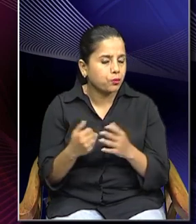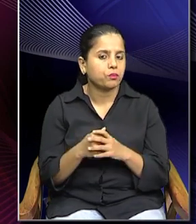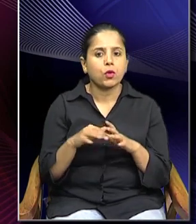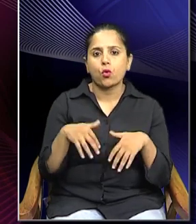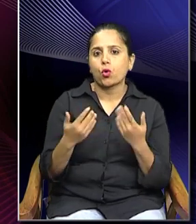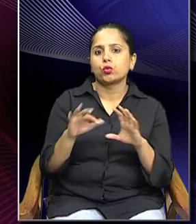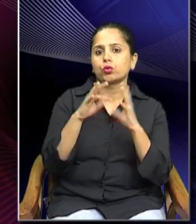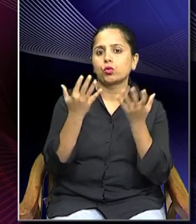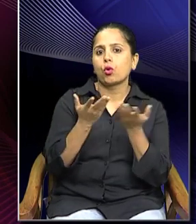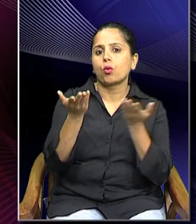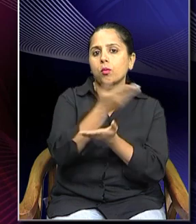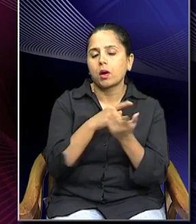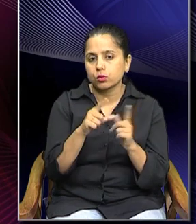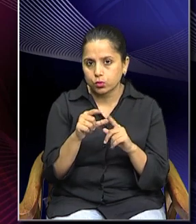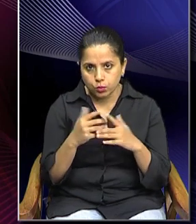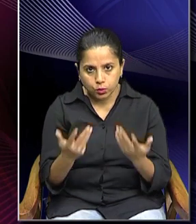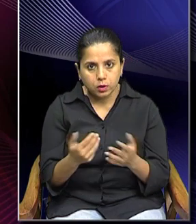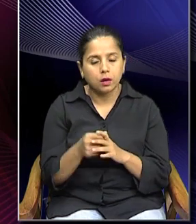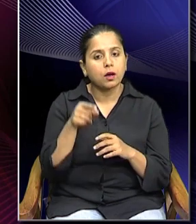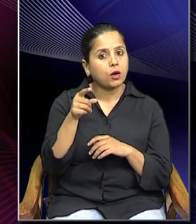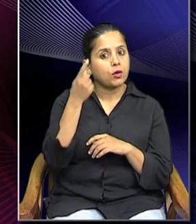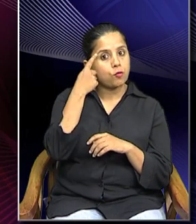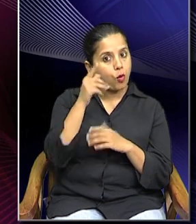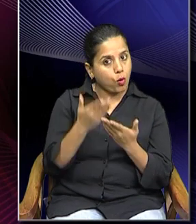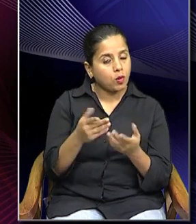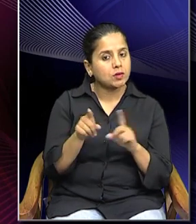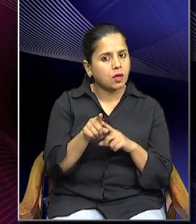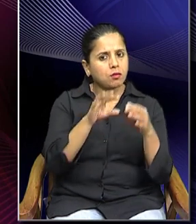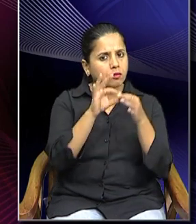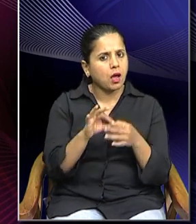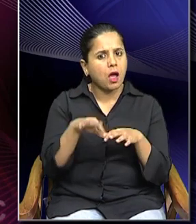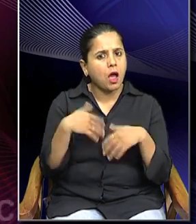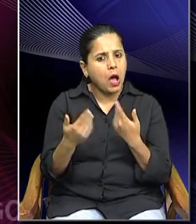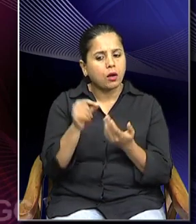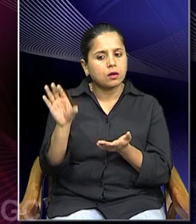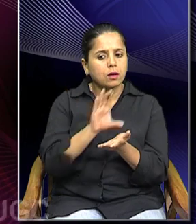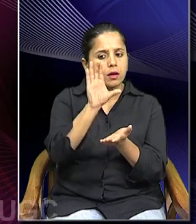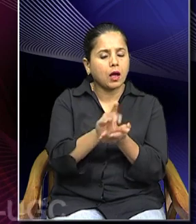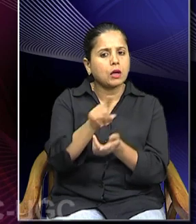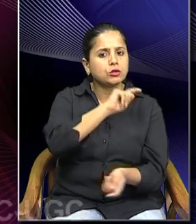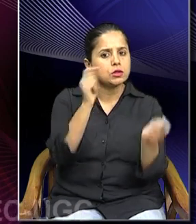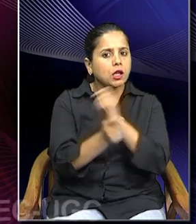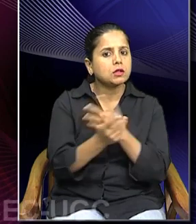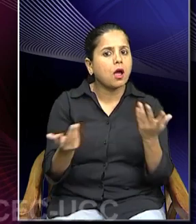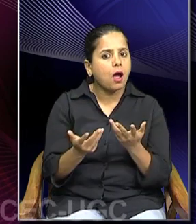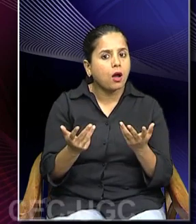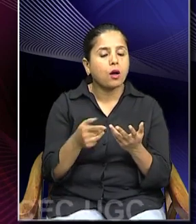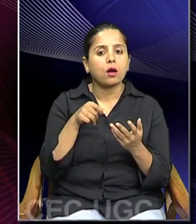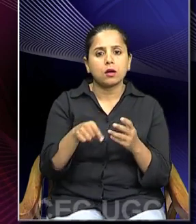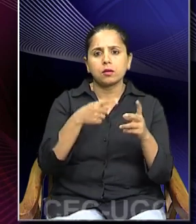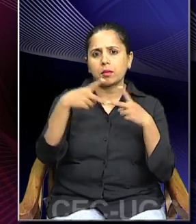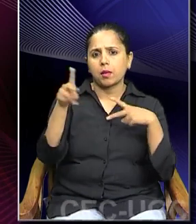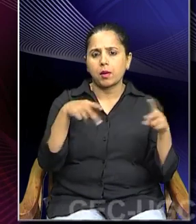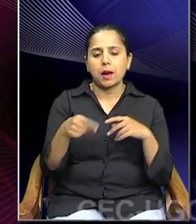did globalization do, and that for matter, how did capitalism bring about a change? The distinction